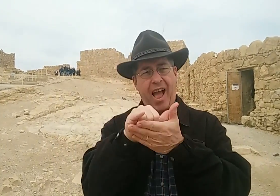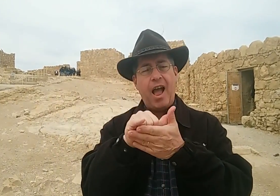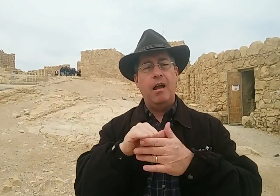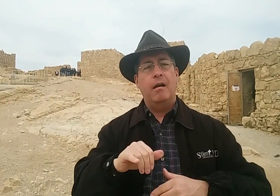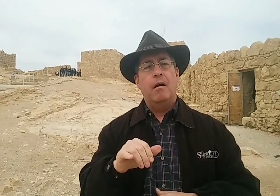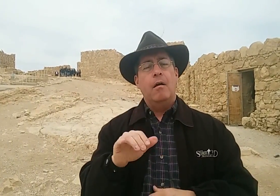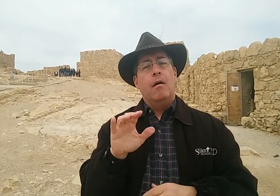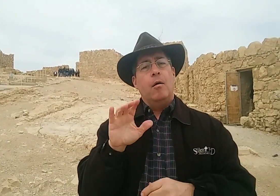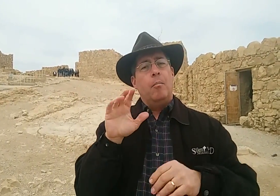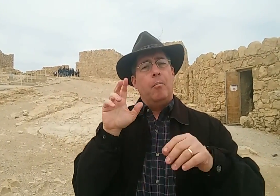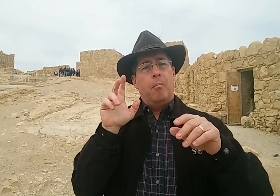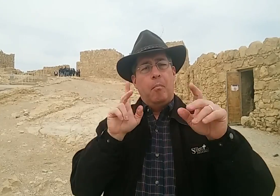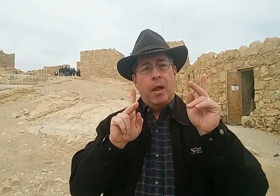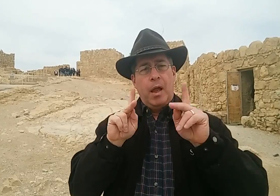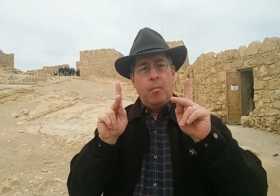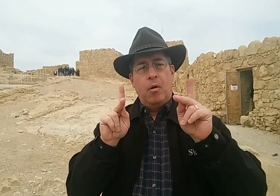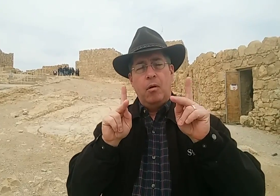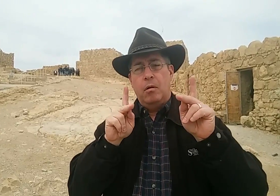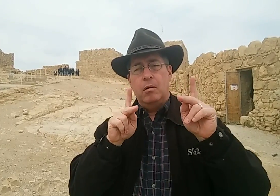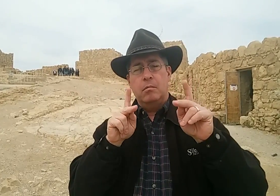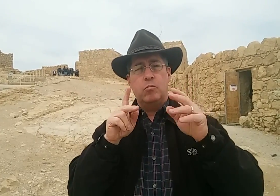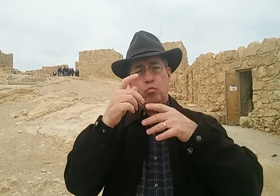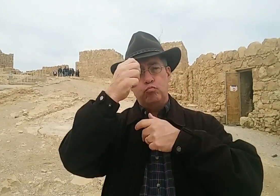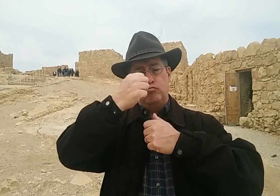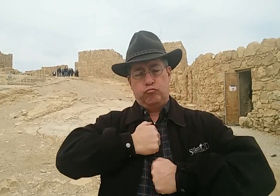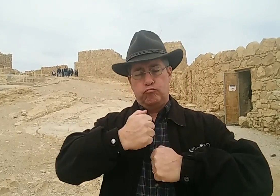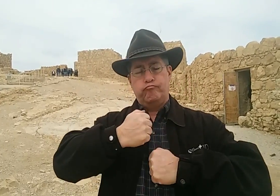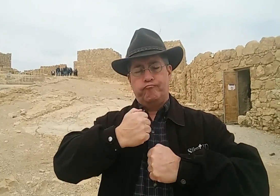was one of the accesses to this place.